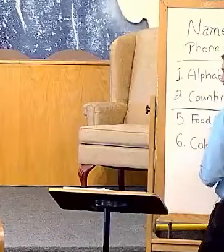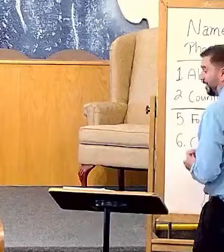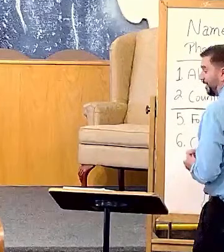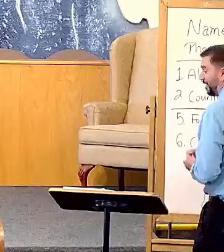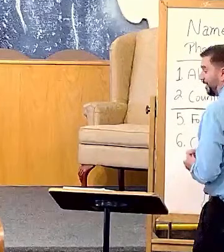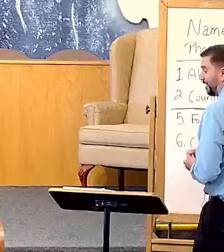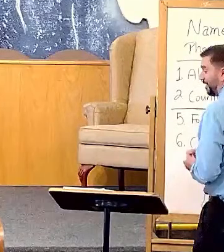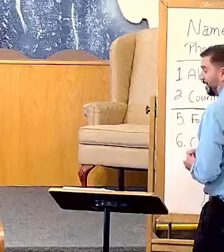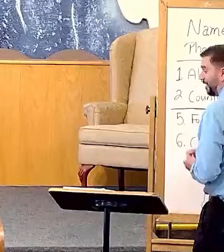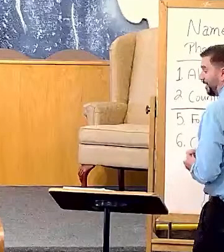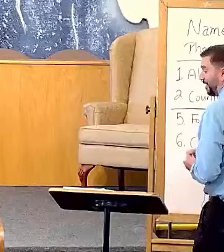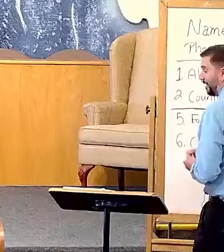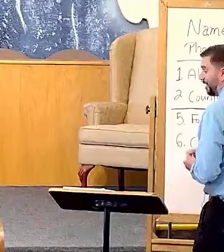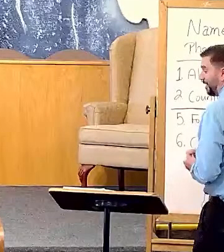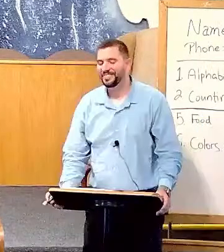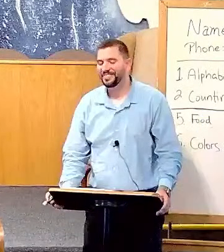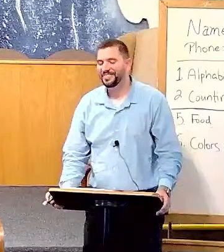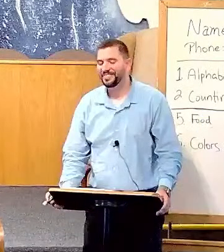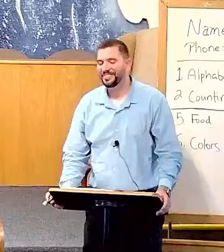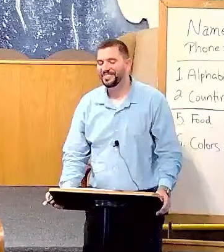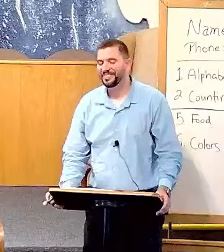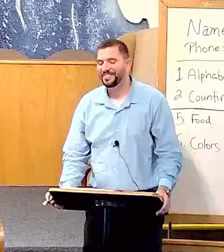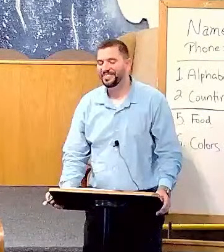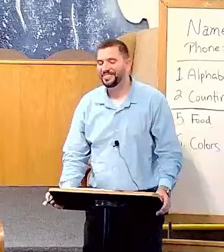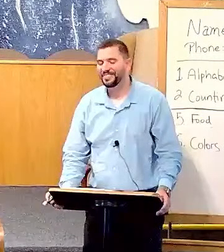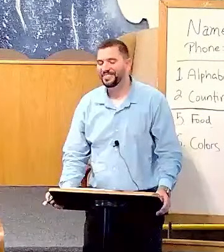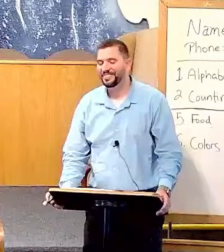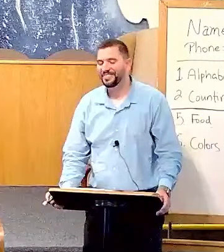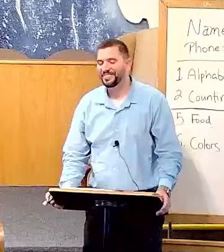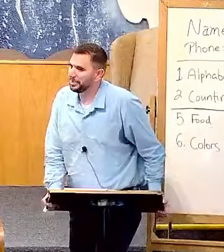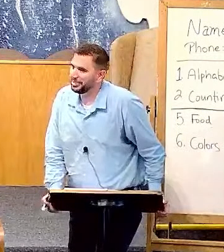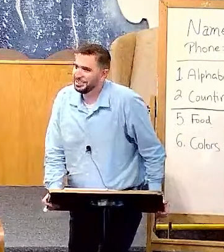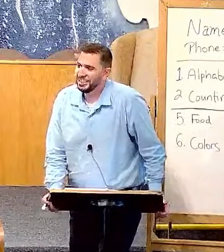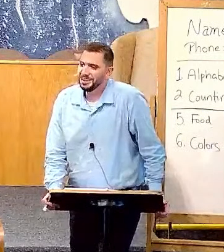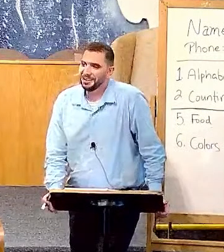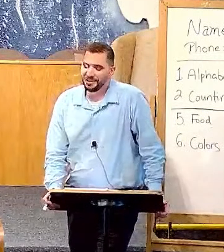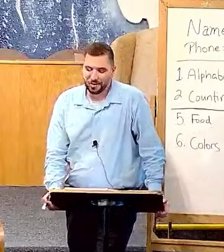Dead elephant. I don't know. I'm just making things up at this point. All right.